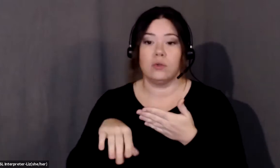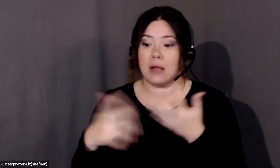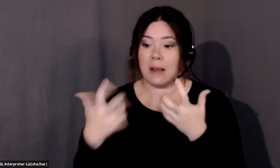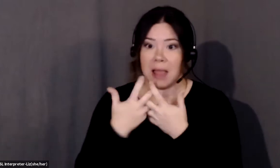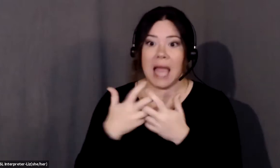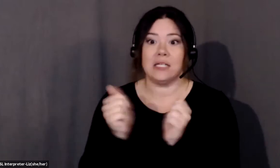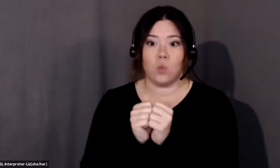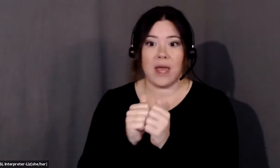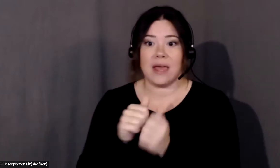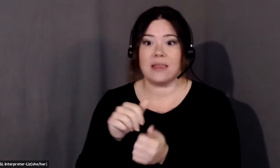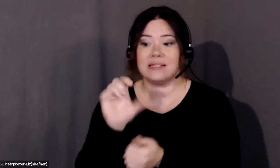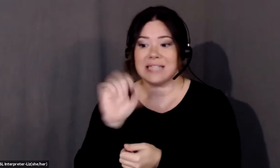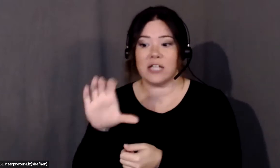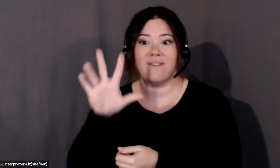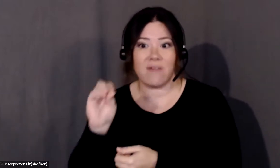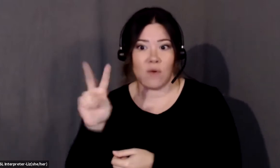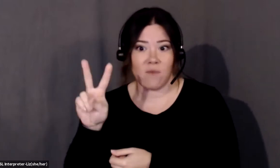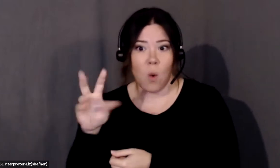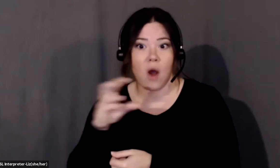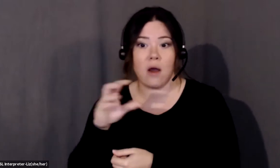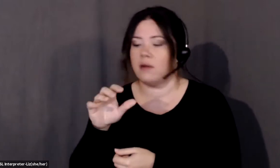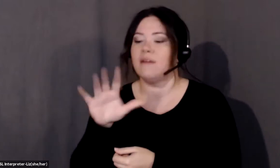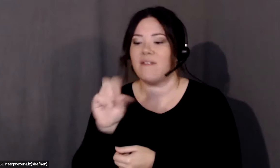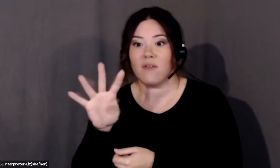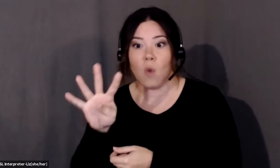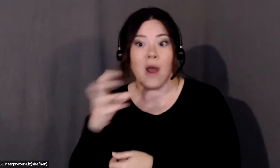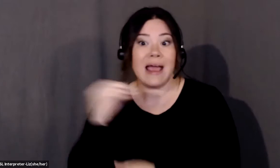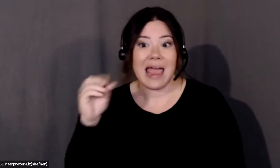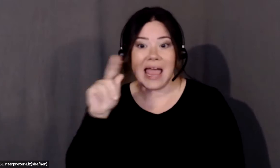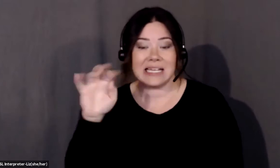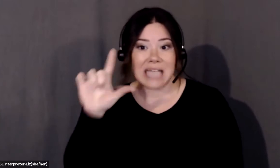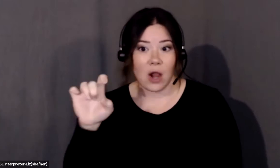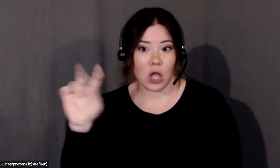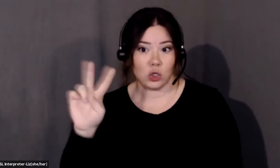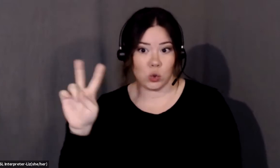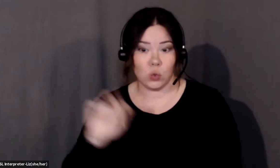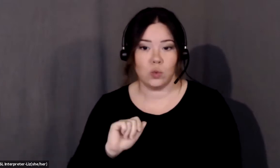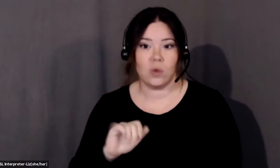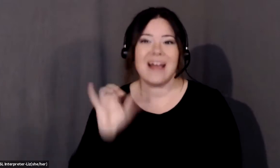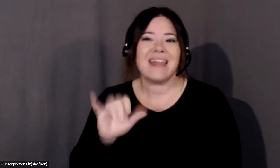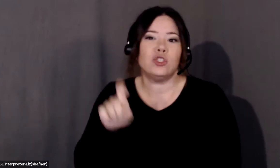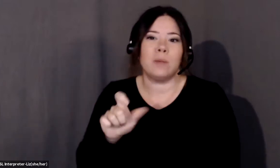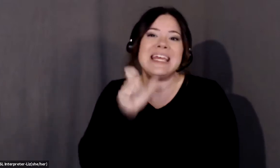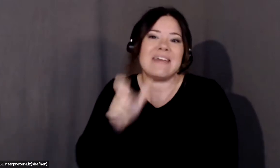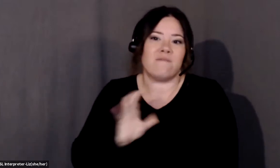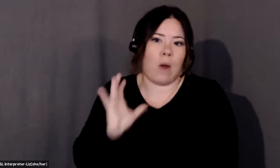Title II. And yes, this procedure should be a formal procedure,